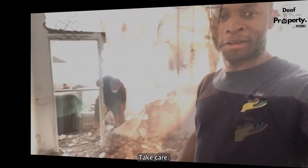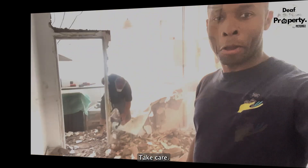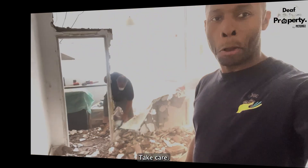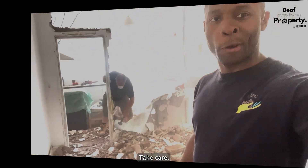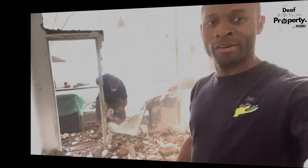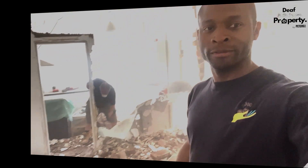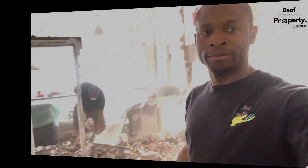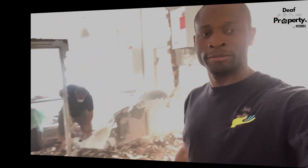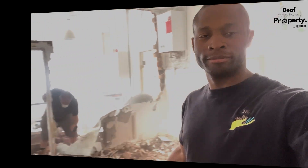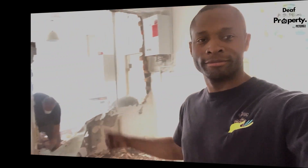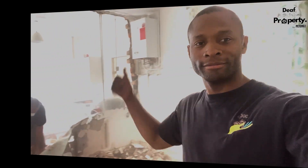care.